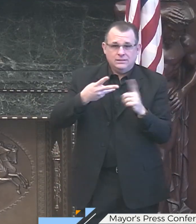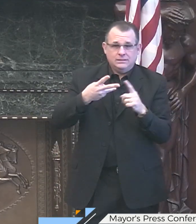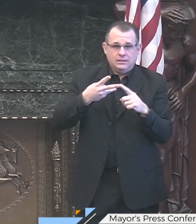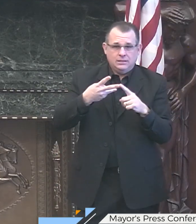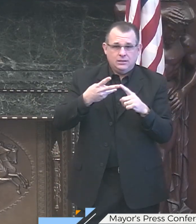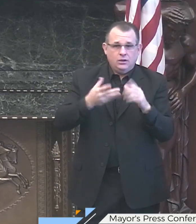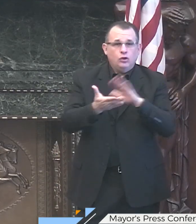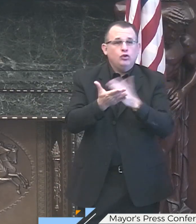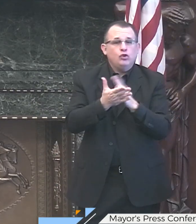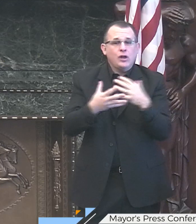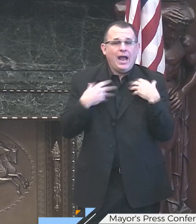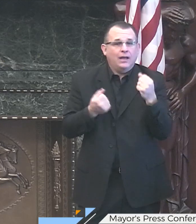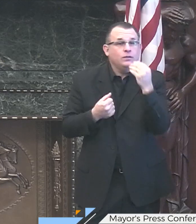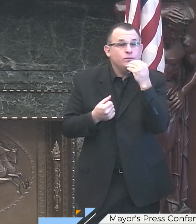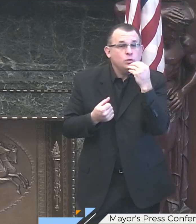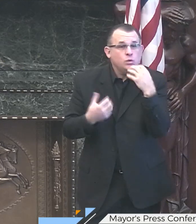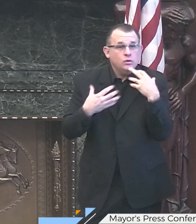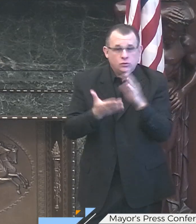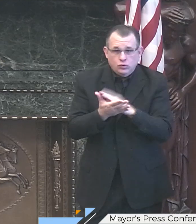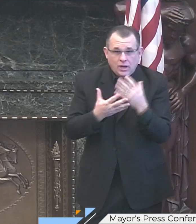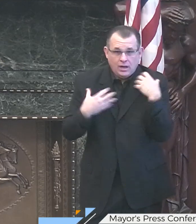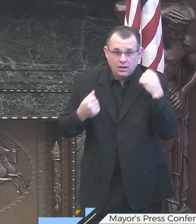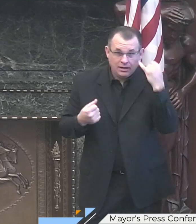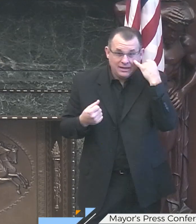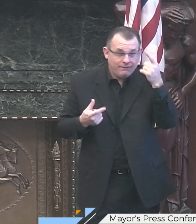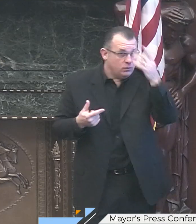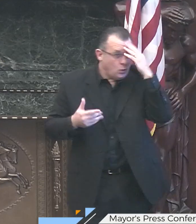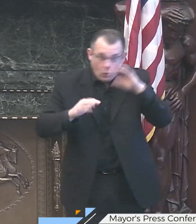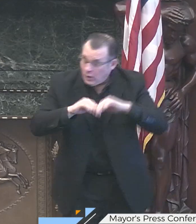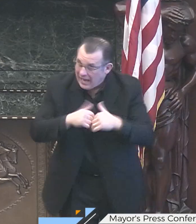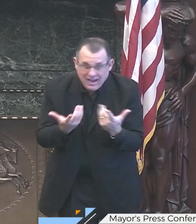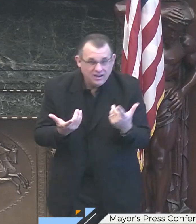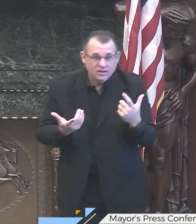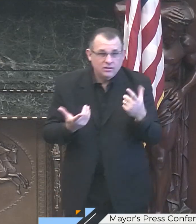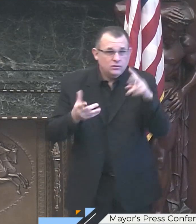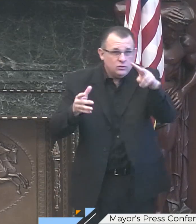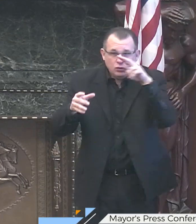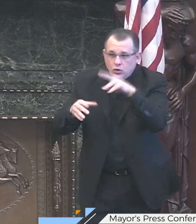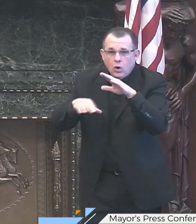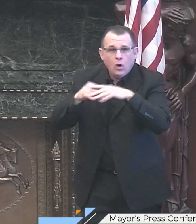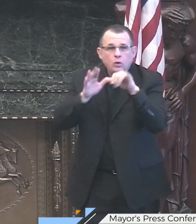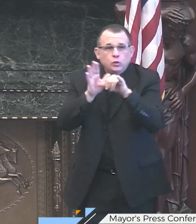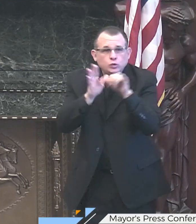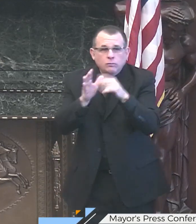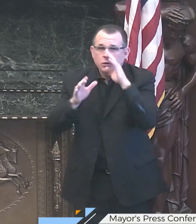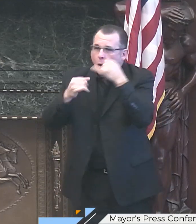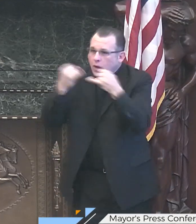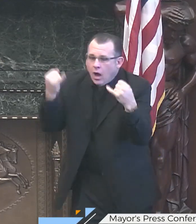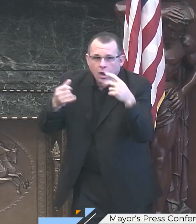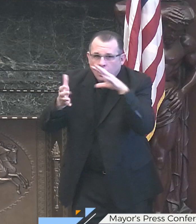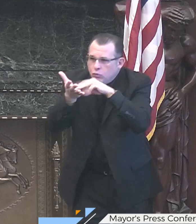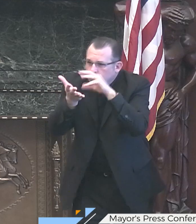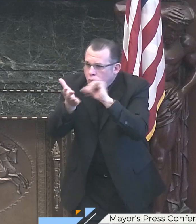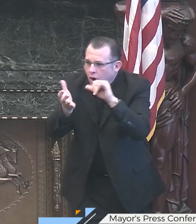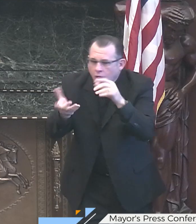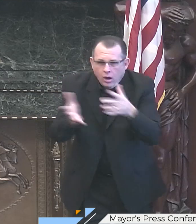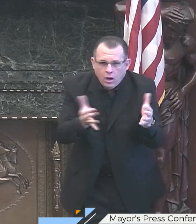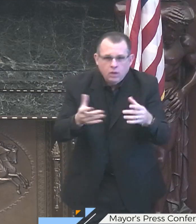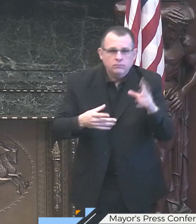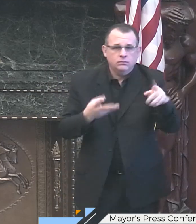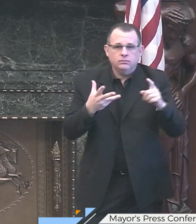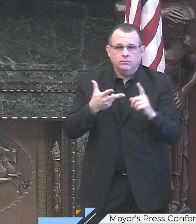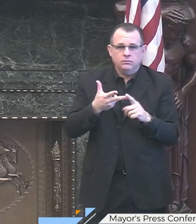learn. There's plenty of opportunity to do that and ways to get on the internet and find out how to do that. Third would be to call or video chat with a friend or a